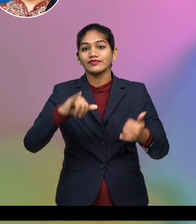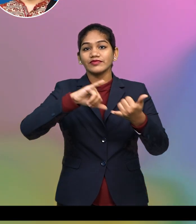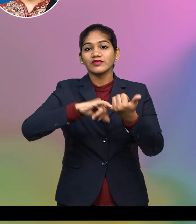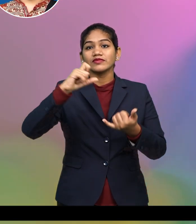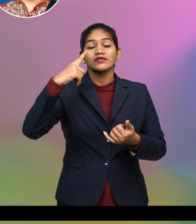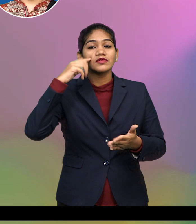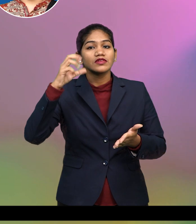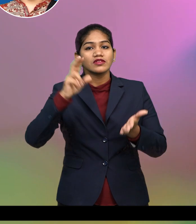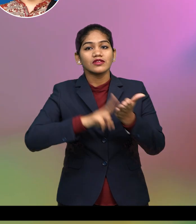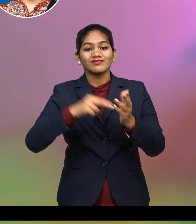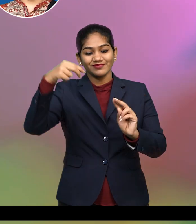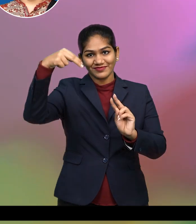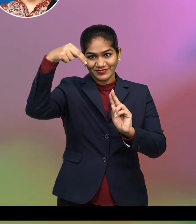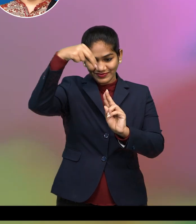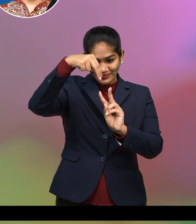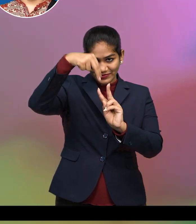scion,